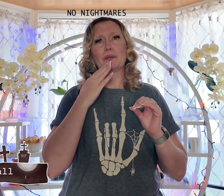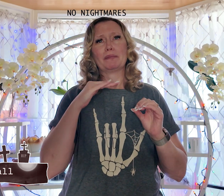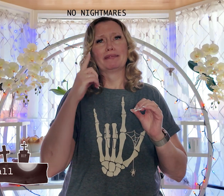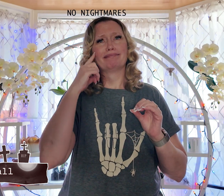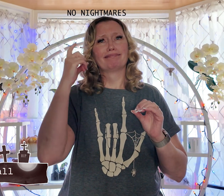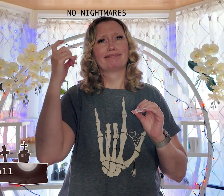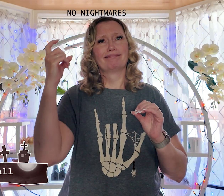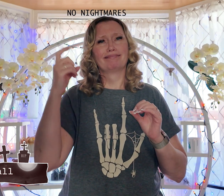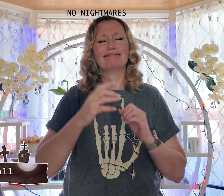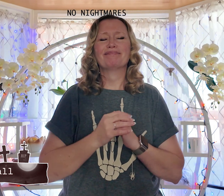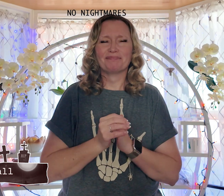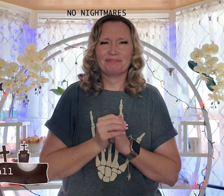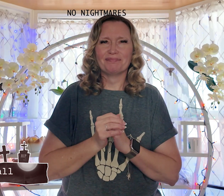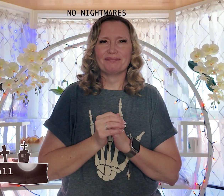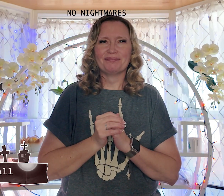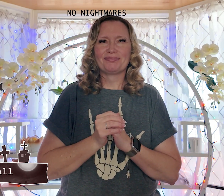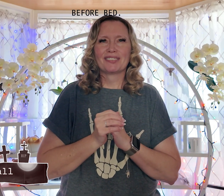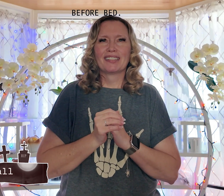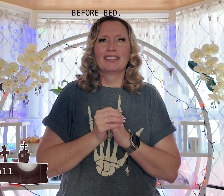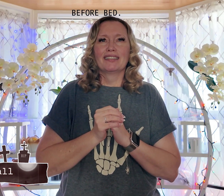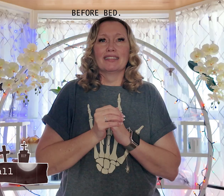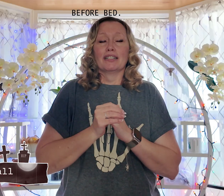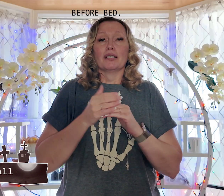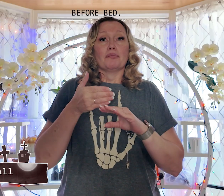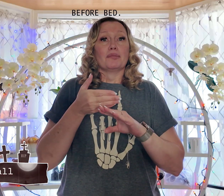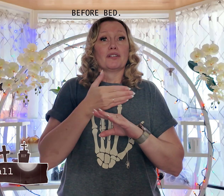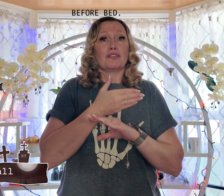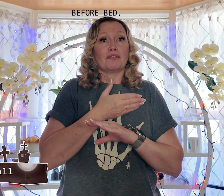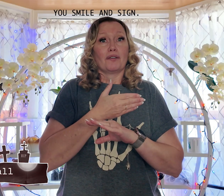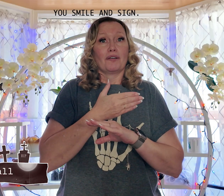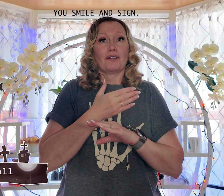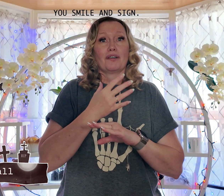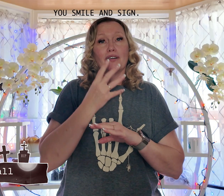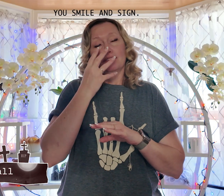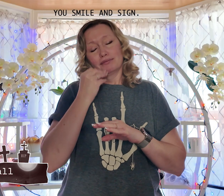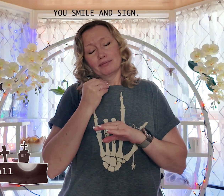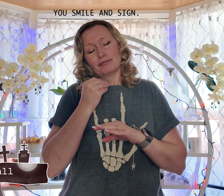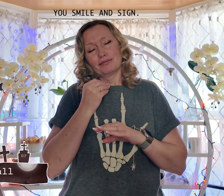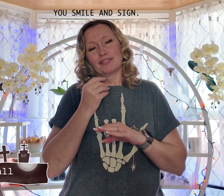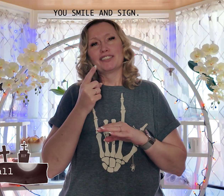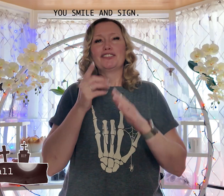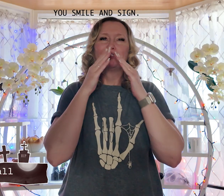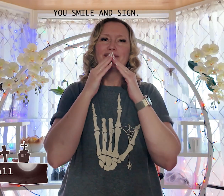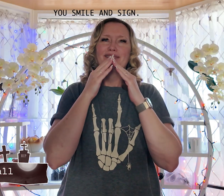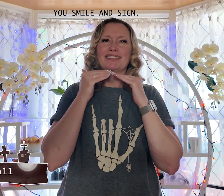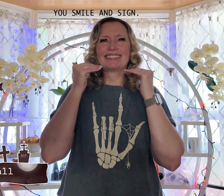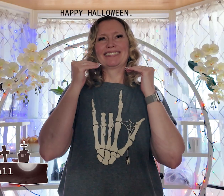no nightmares. Before bed, you smile and sign,